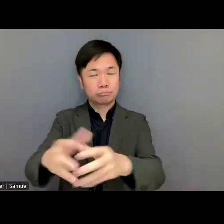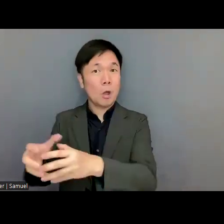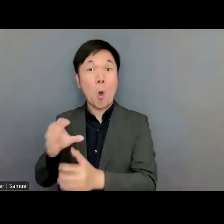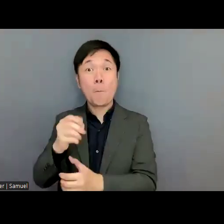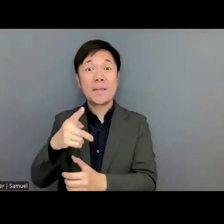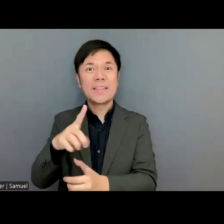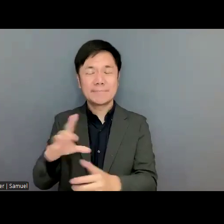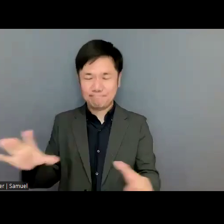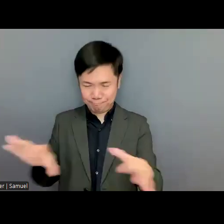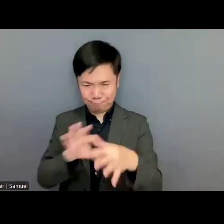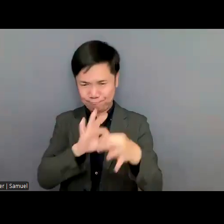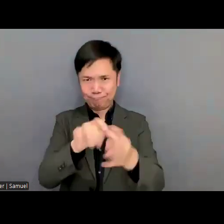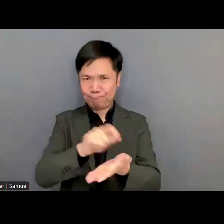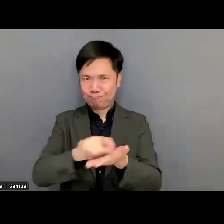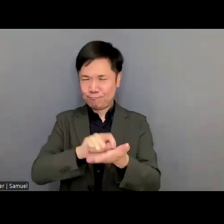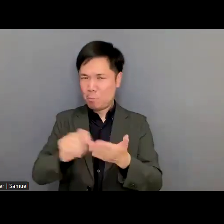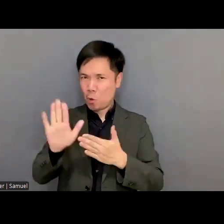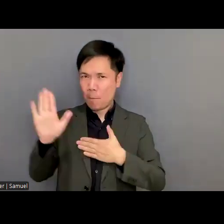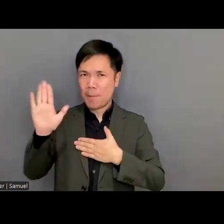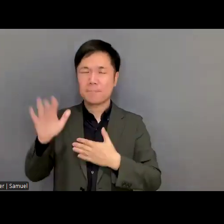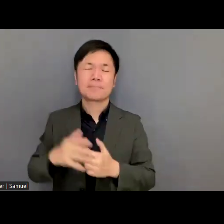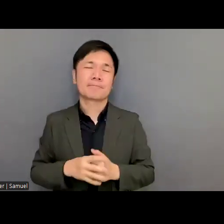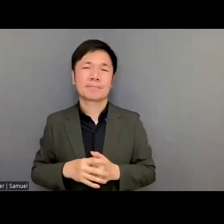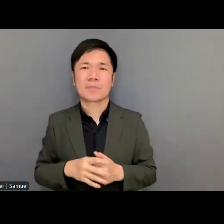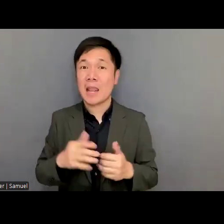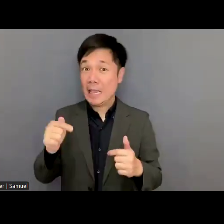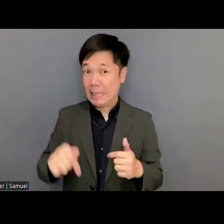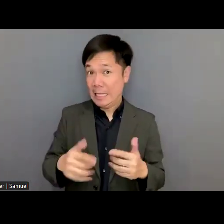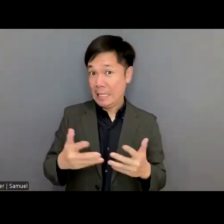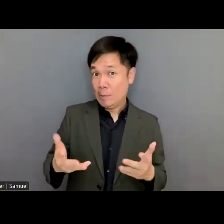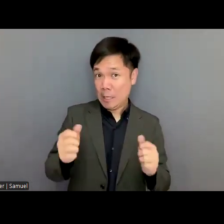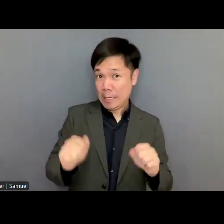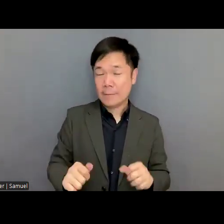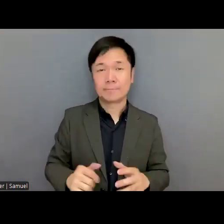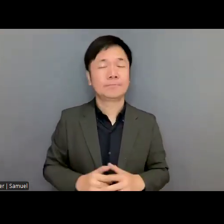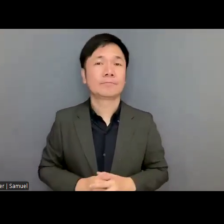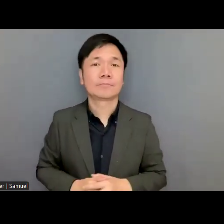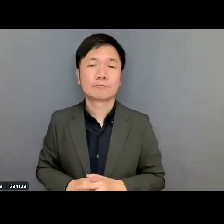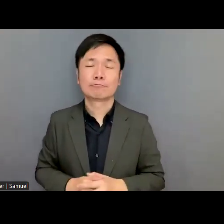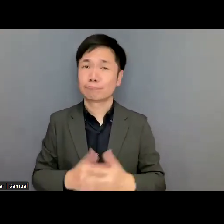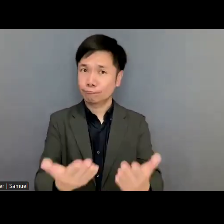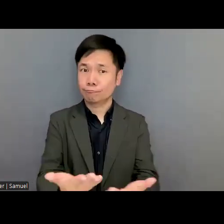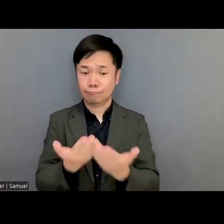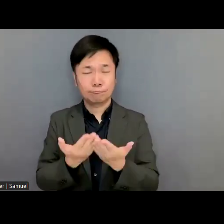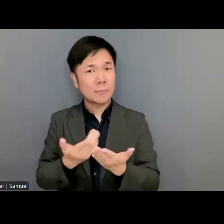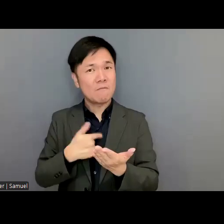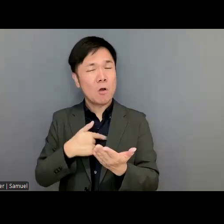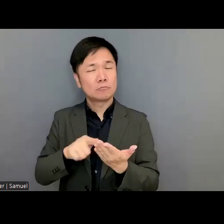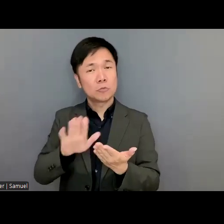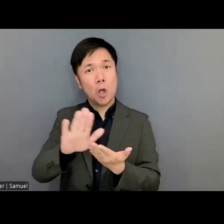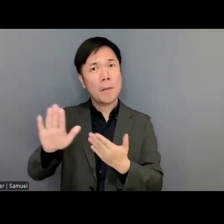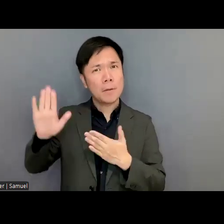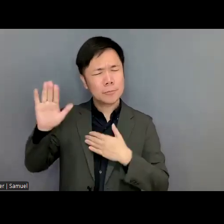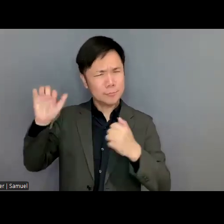And the platform that we have built allows for this type of exercise to